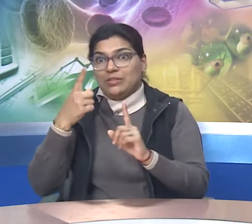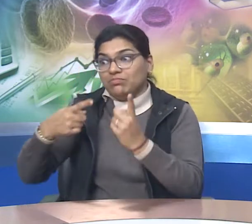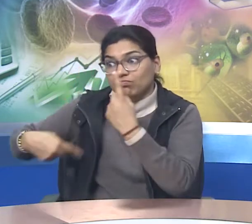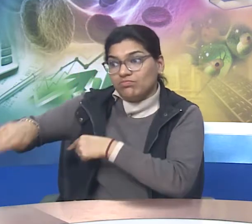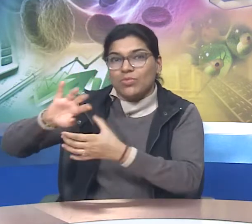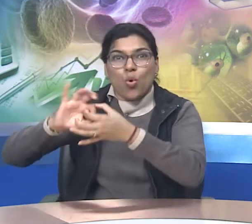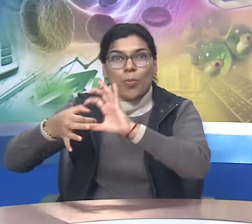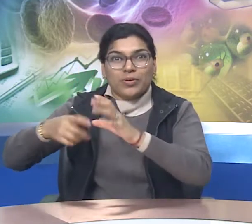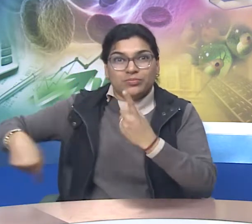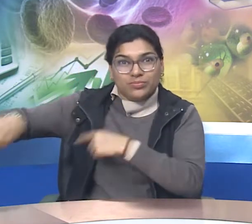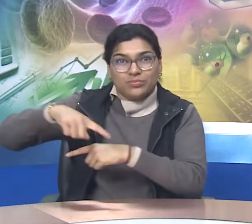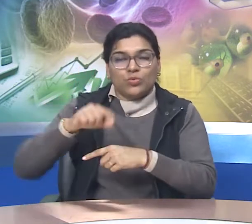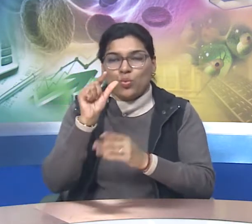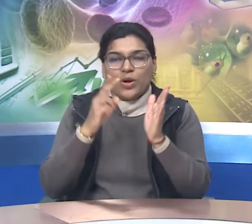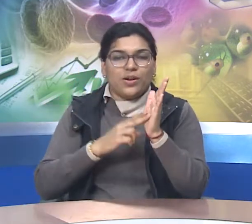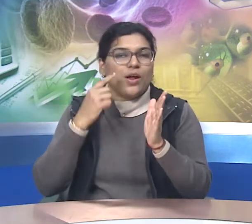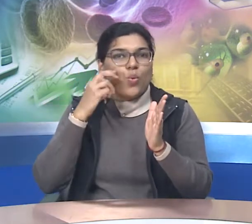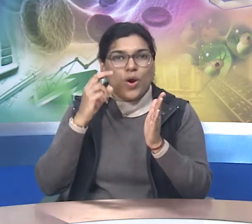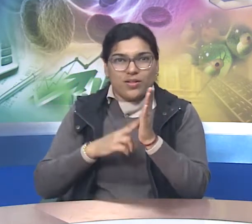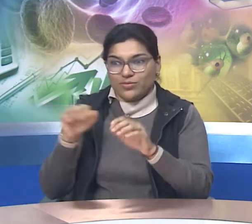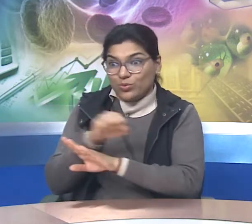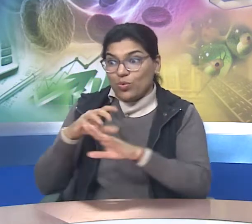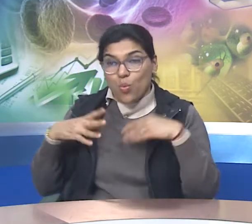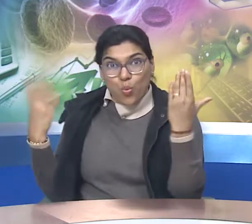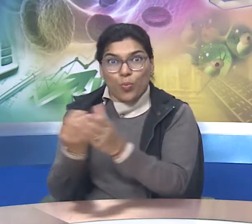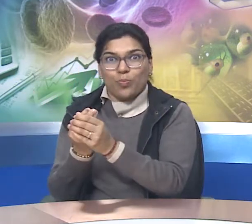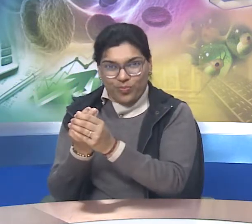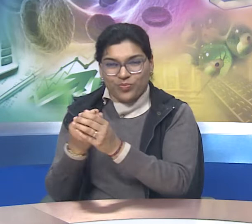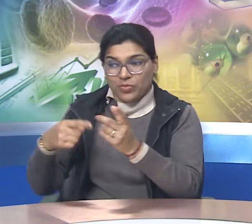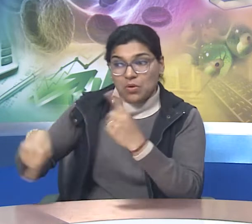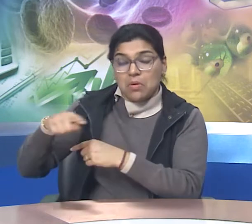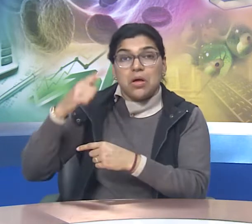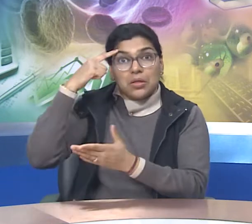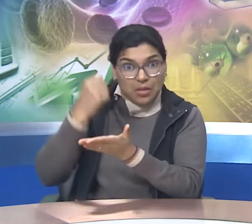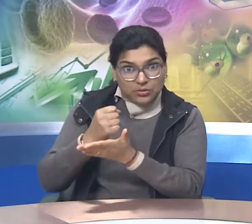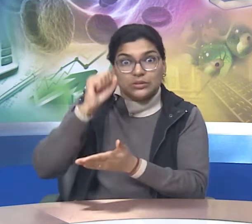I don't know how others will take it. There is a